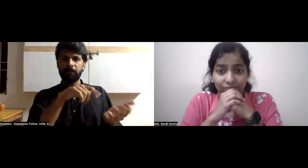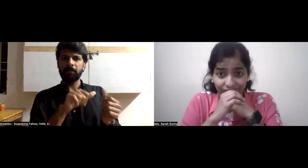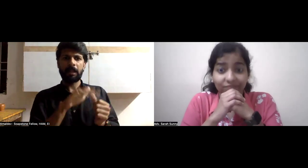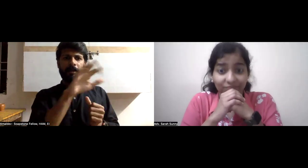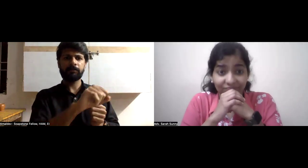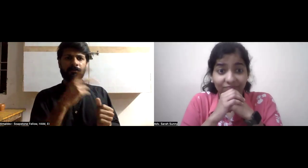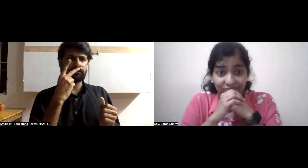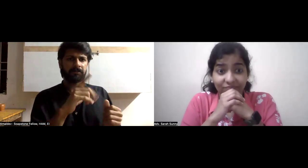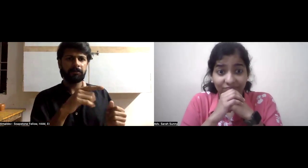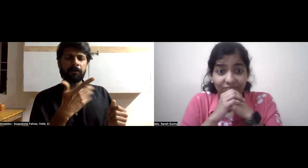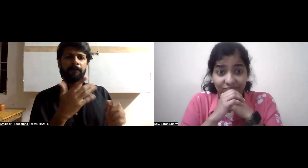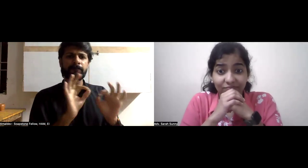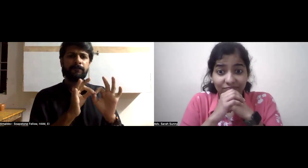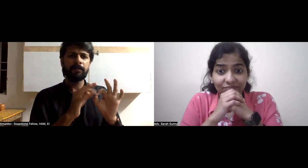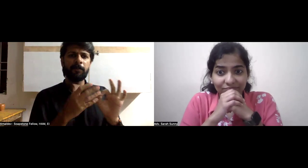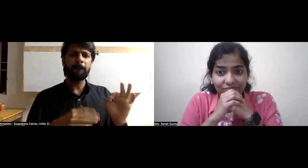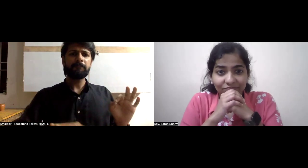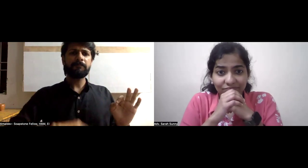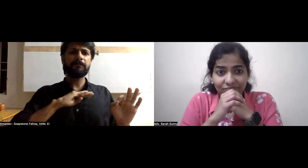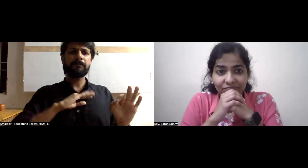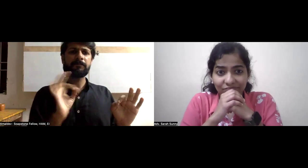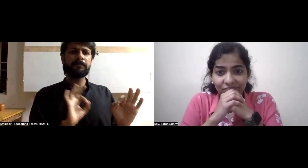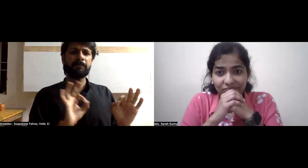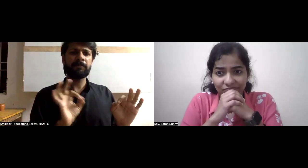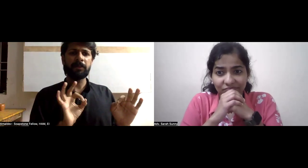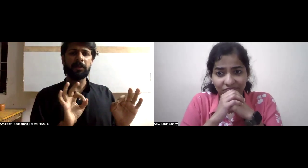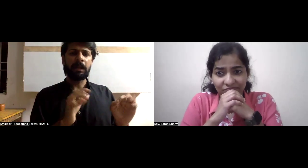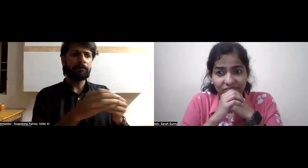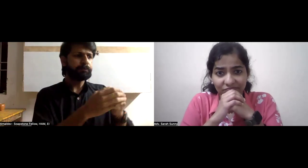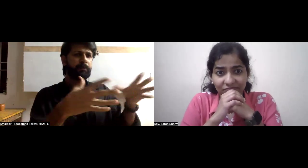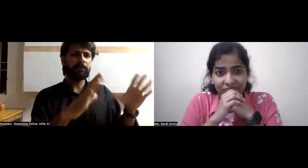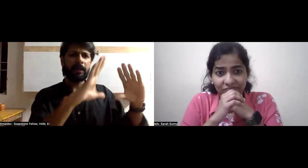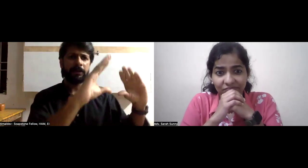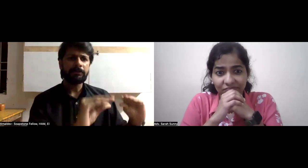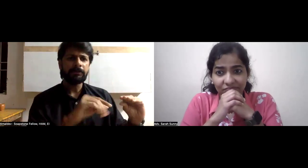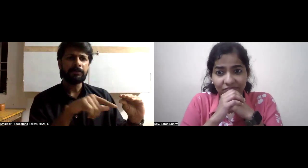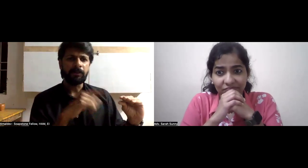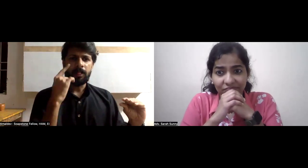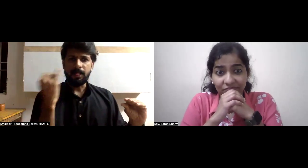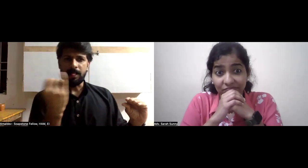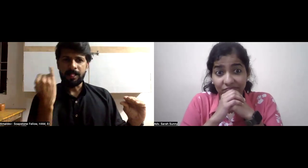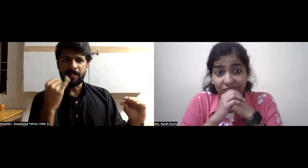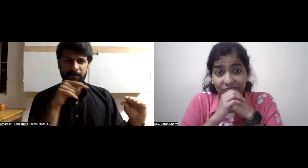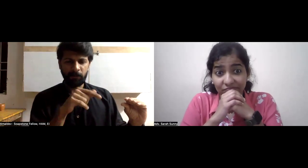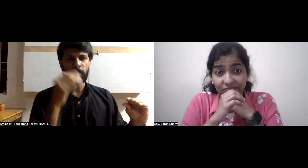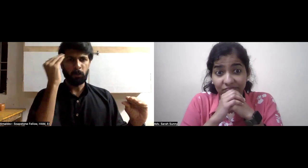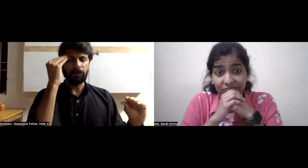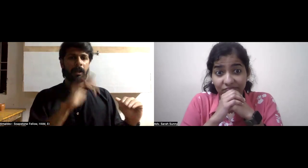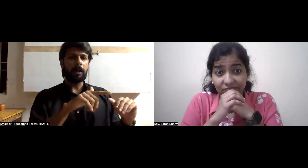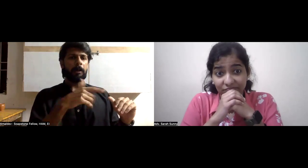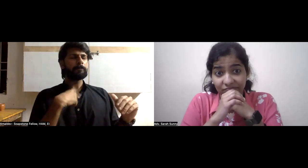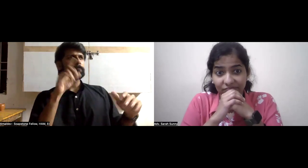So, Sarah, you see that there's not enough interpreters around. The number